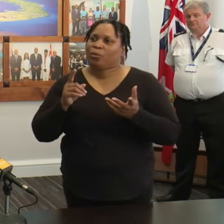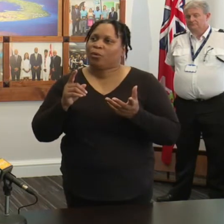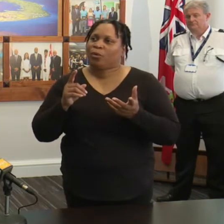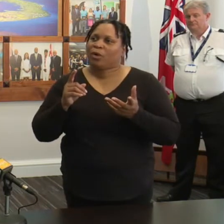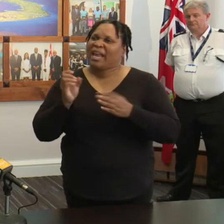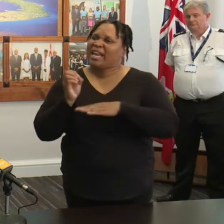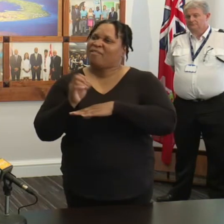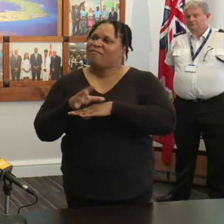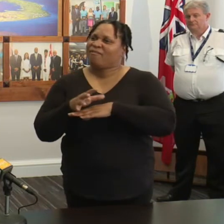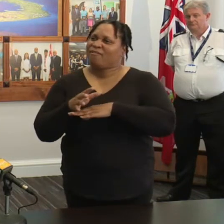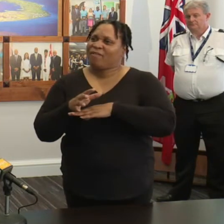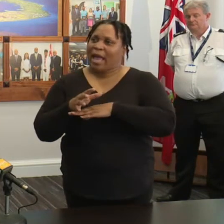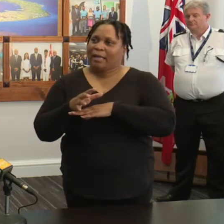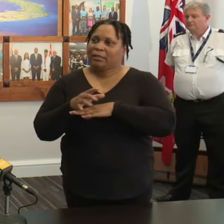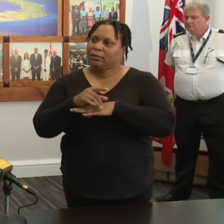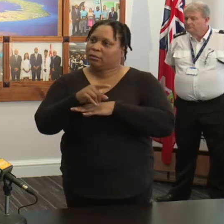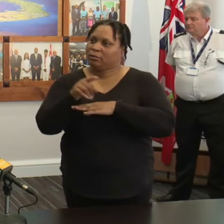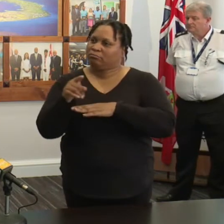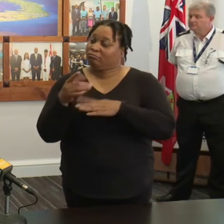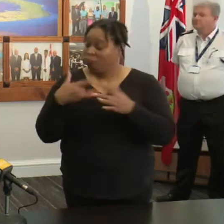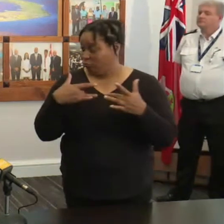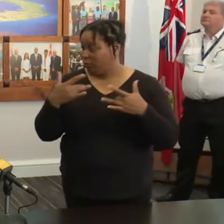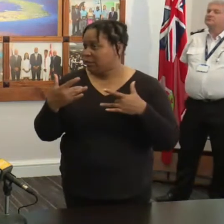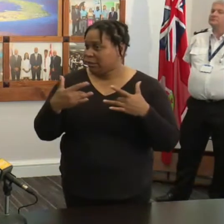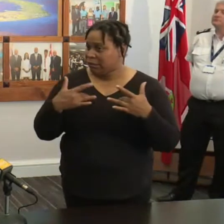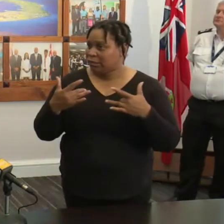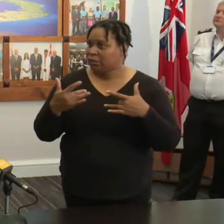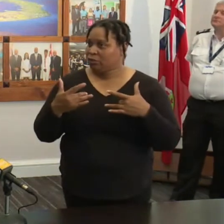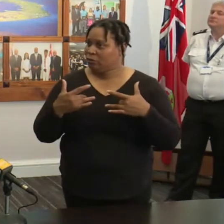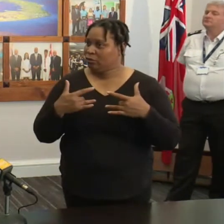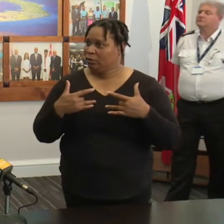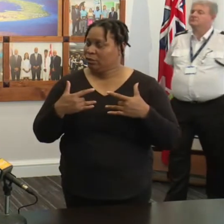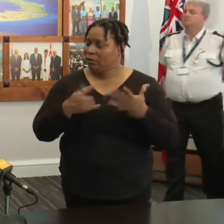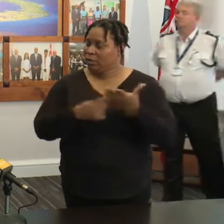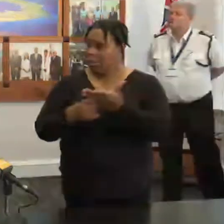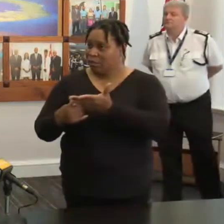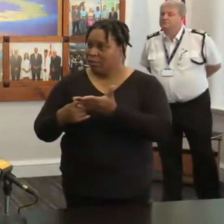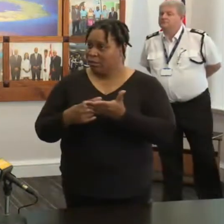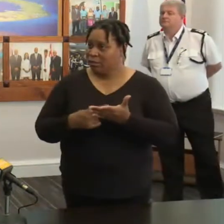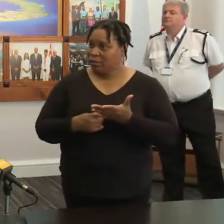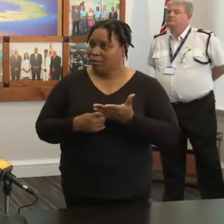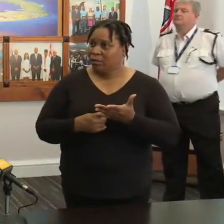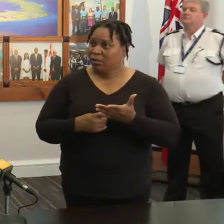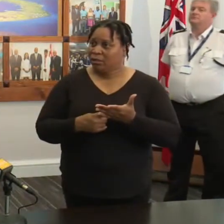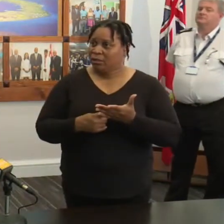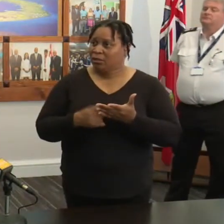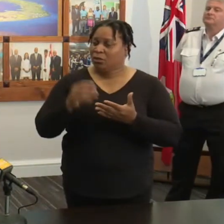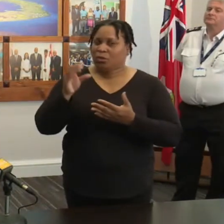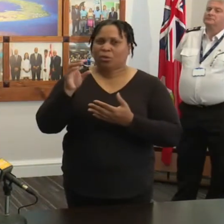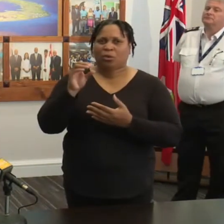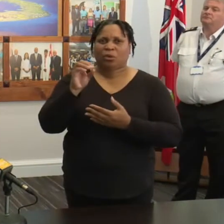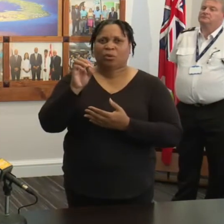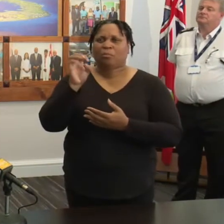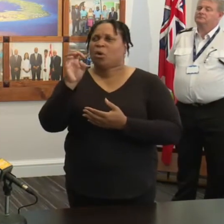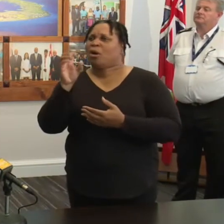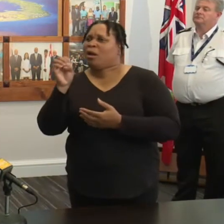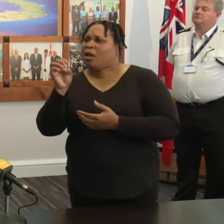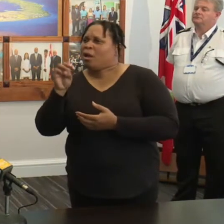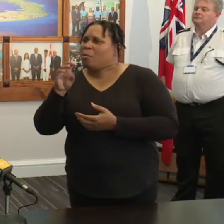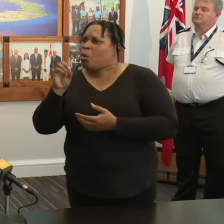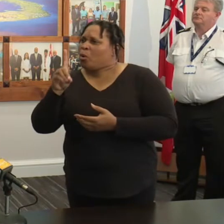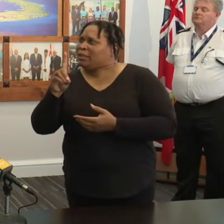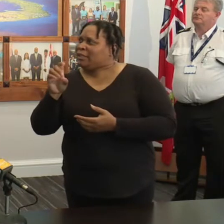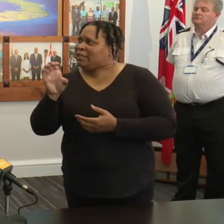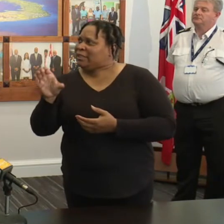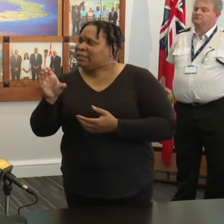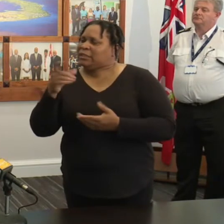effects of being, are you considering in consultation with the OTCs, amongst OTCs? I